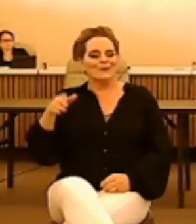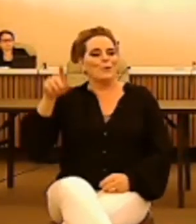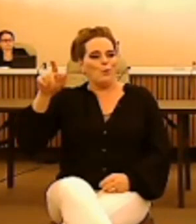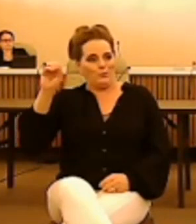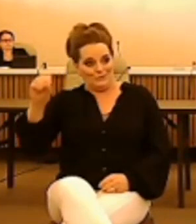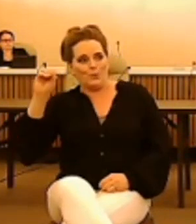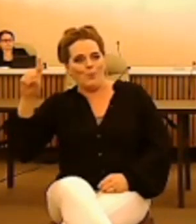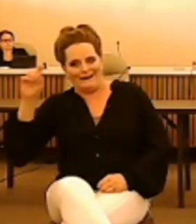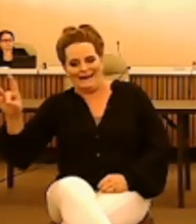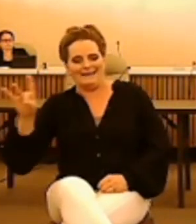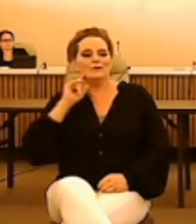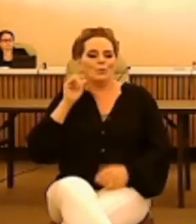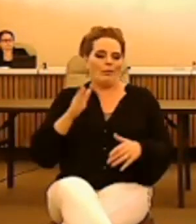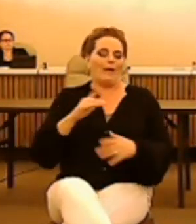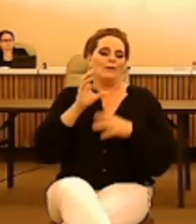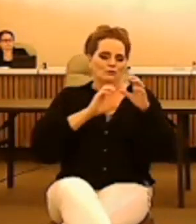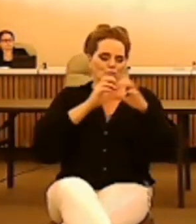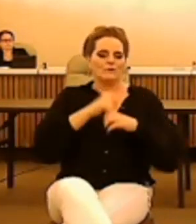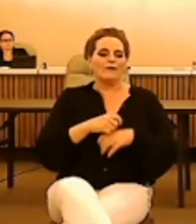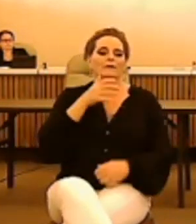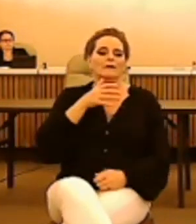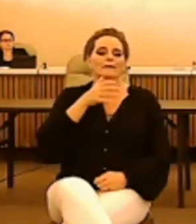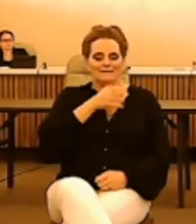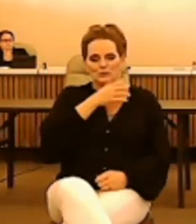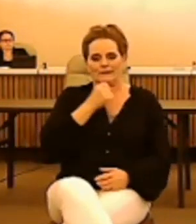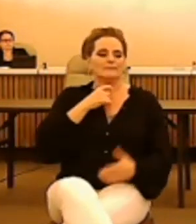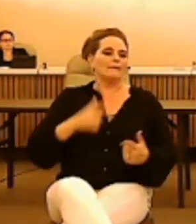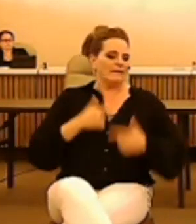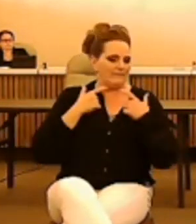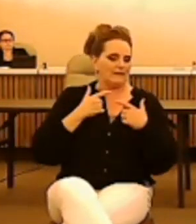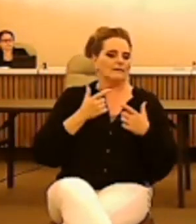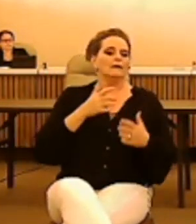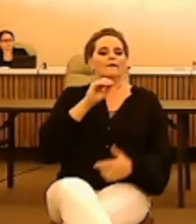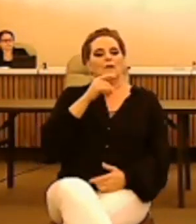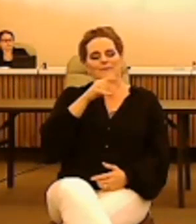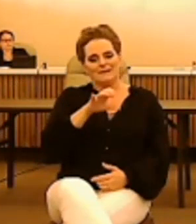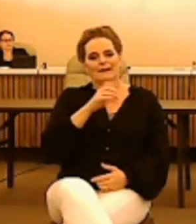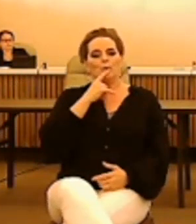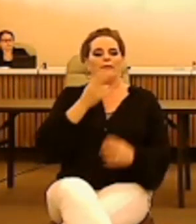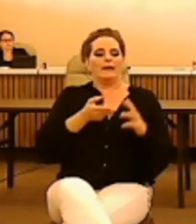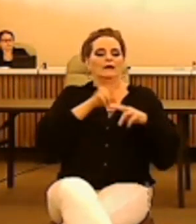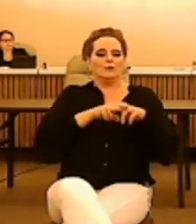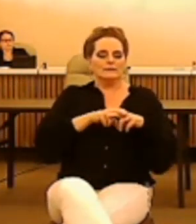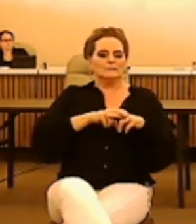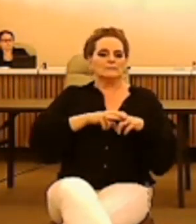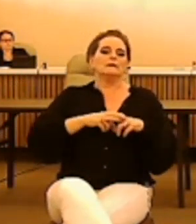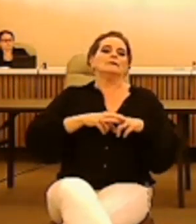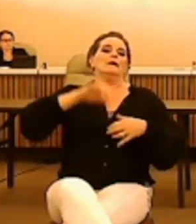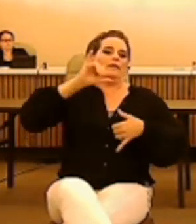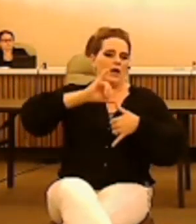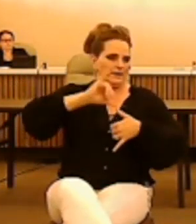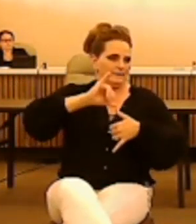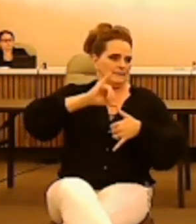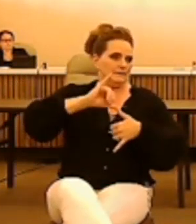2022-018 to allow the construction of a senior living Masonic care community facility with an increased maximum height, including